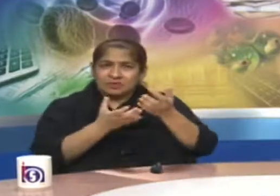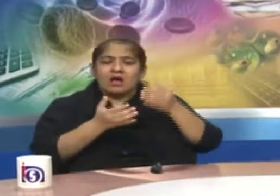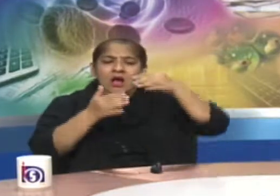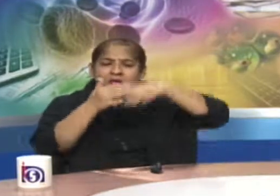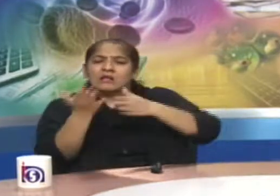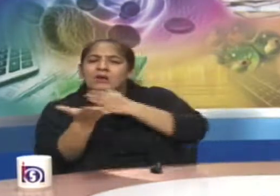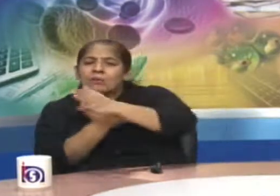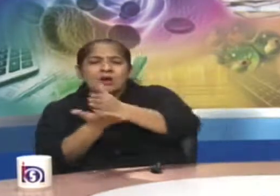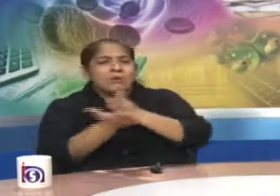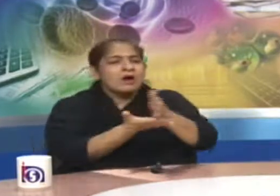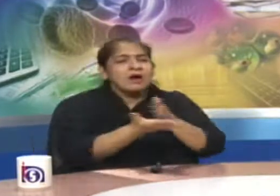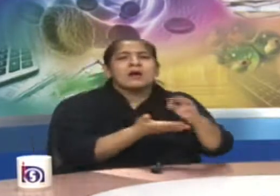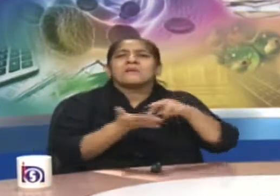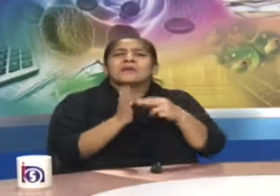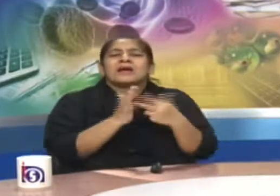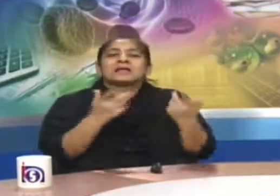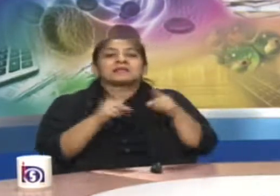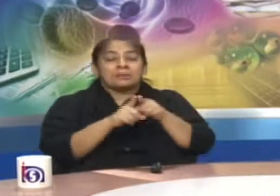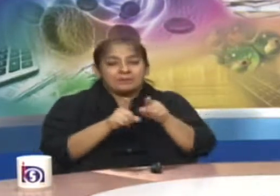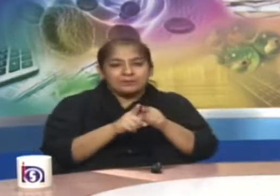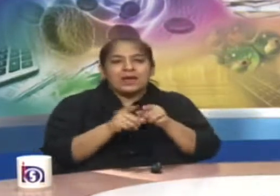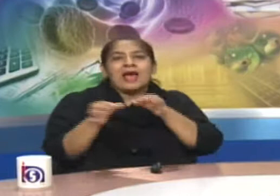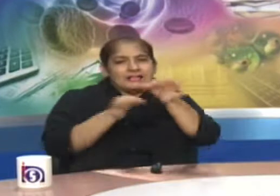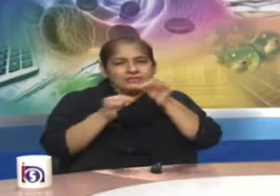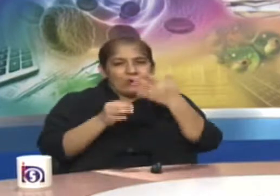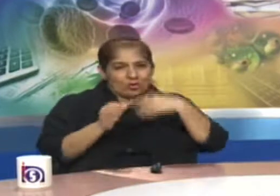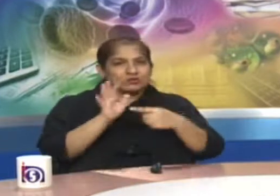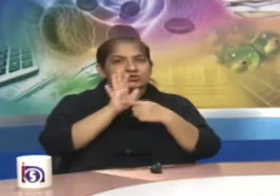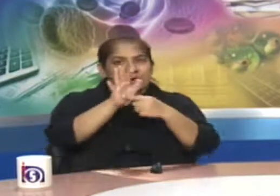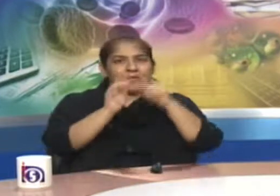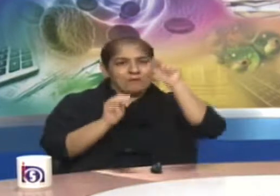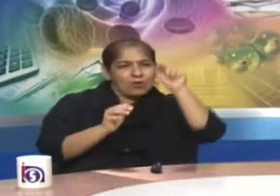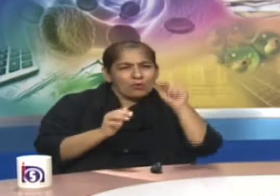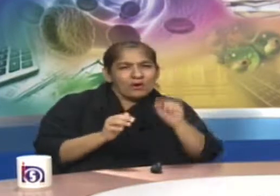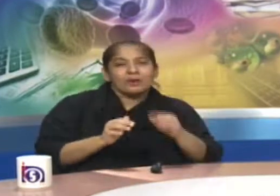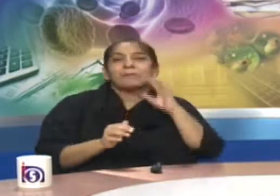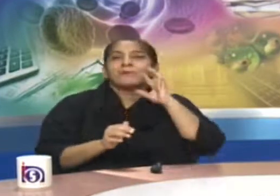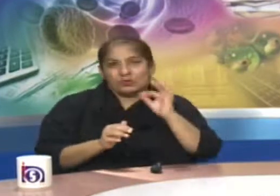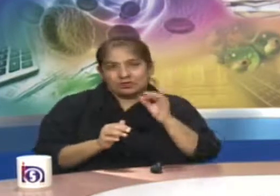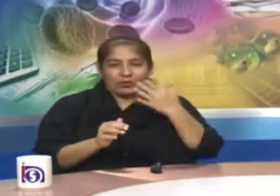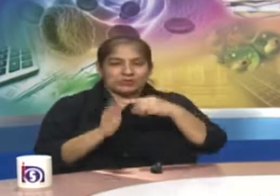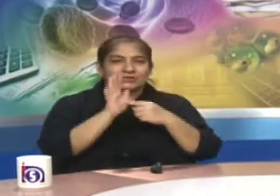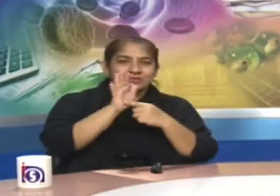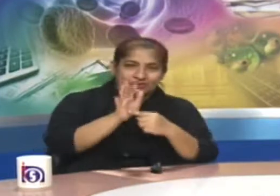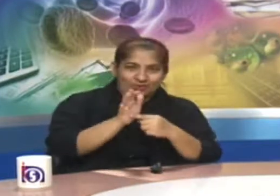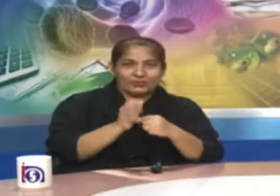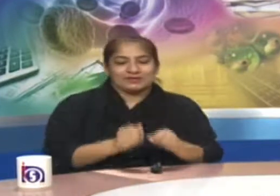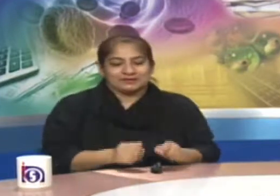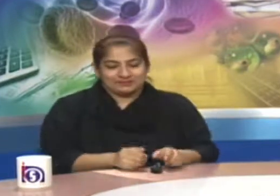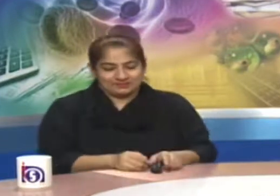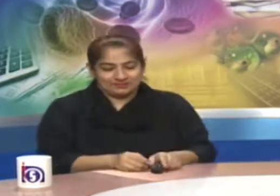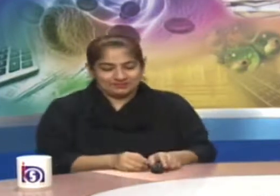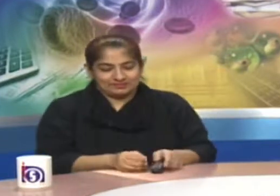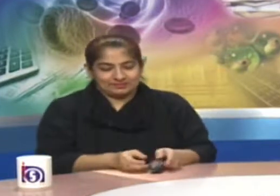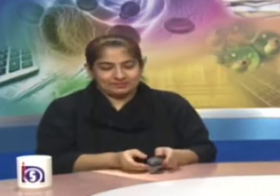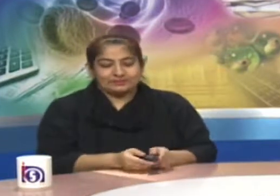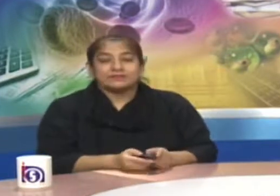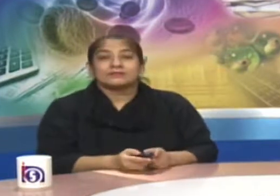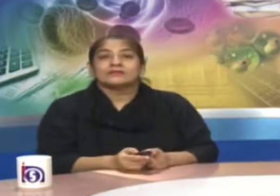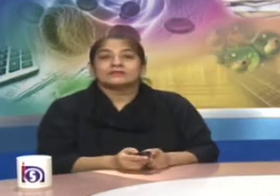Let us now understand the different types of financial markets. I will explain them. You will understand it